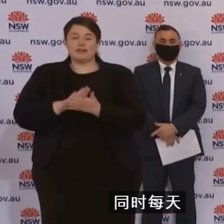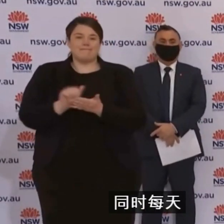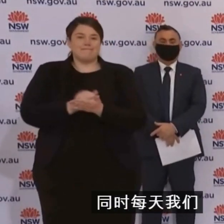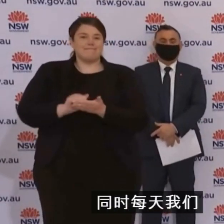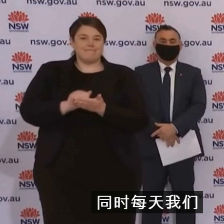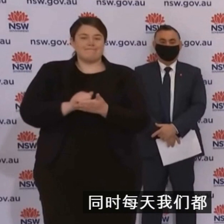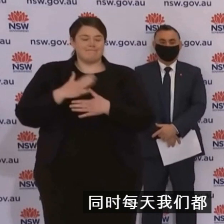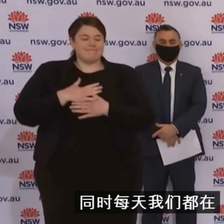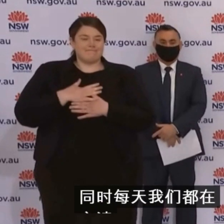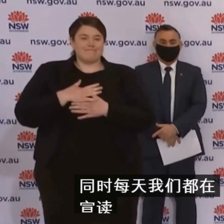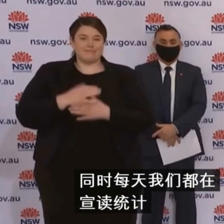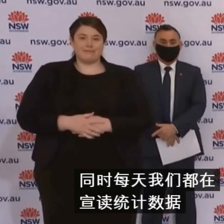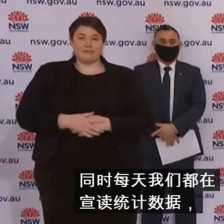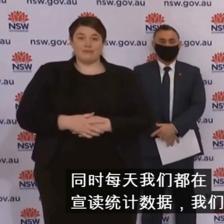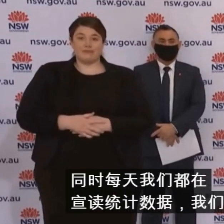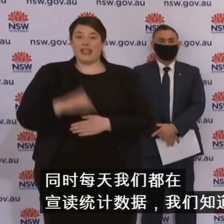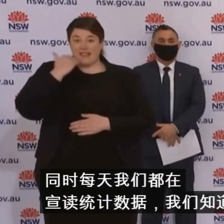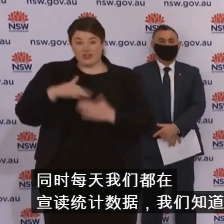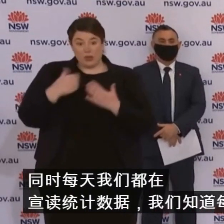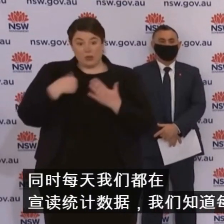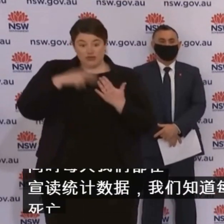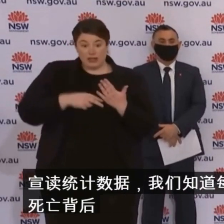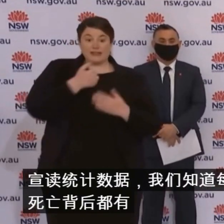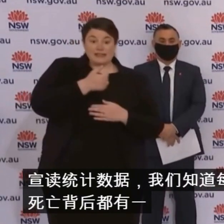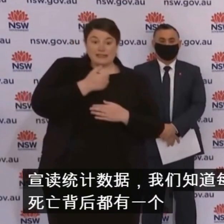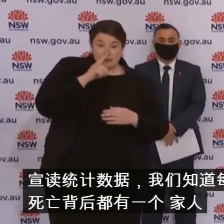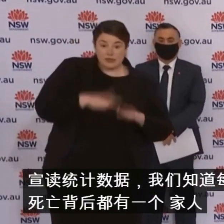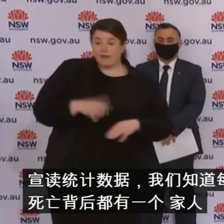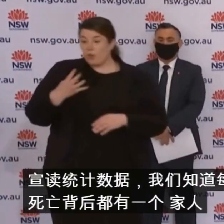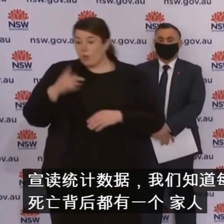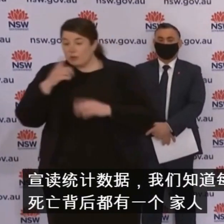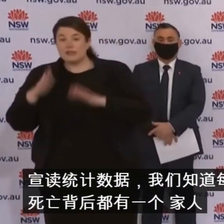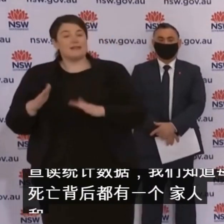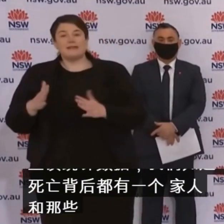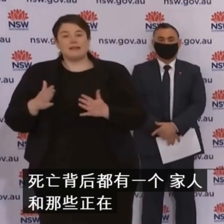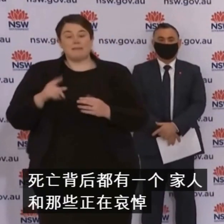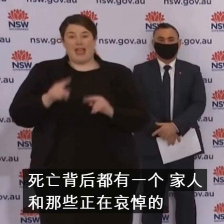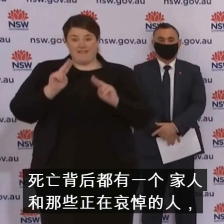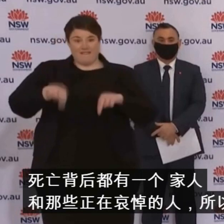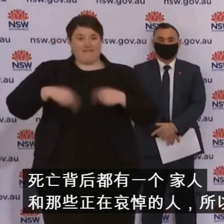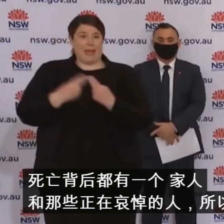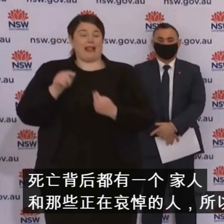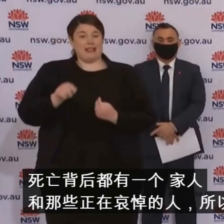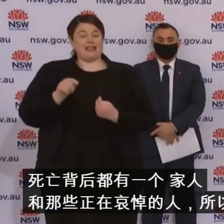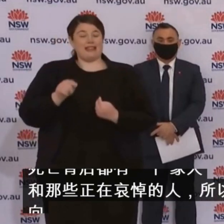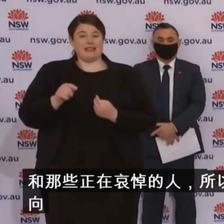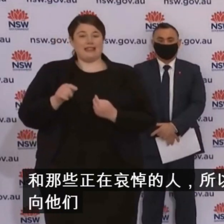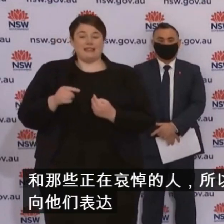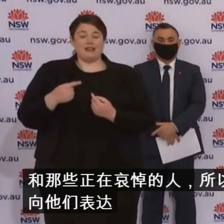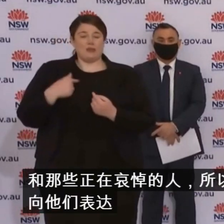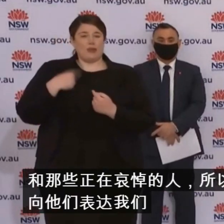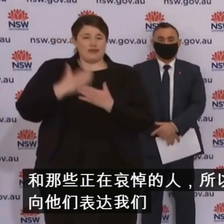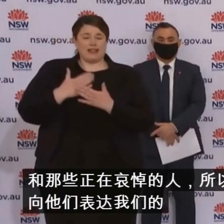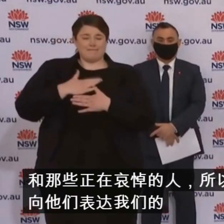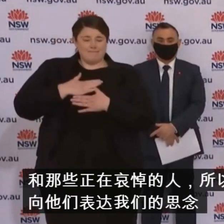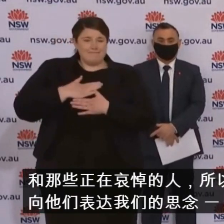again, whilst every day we read out the statistics, we know that behind every death is a family and those who are mourning. So we extend our